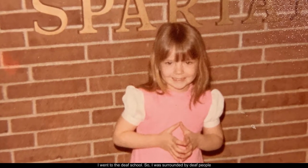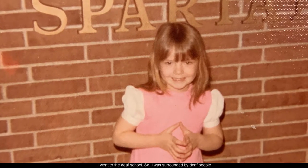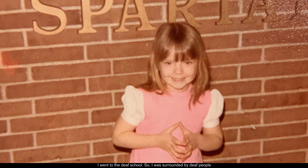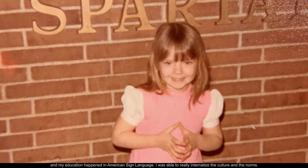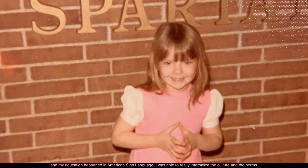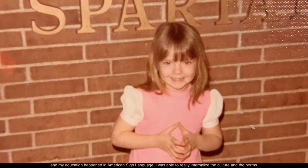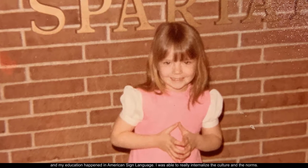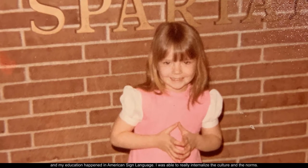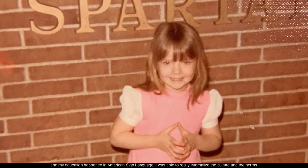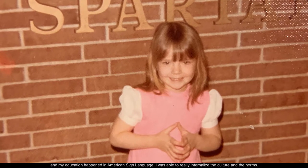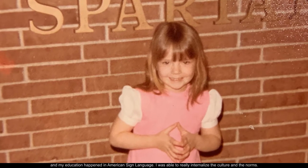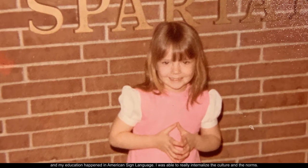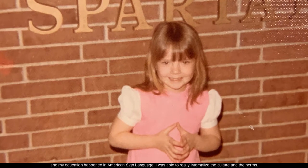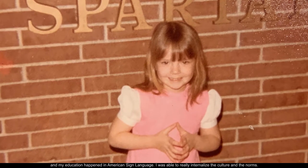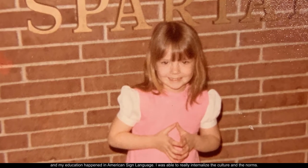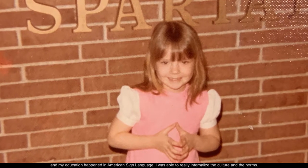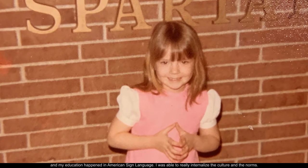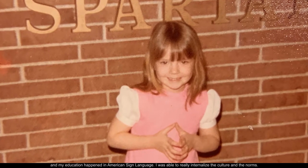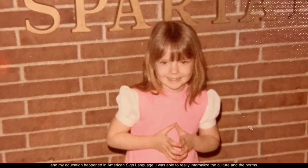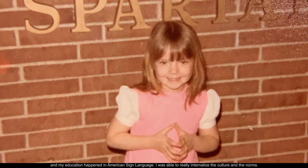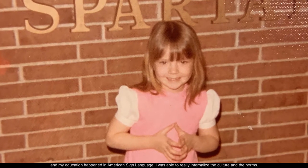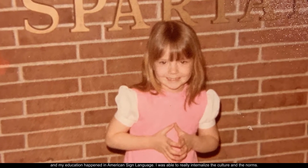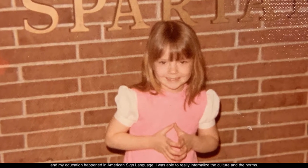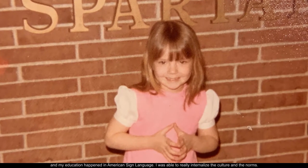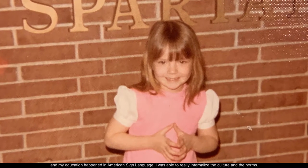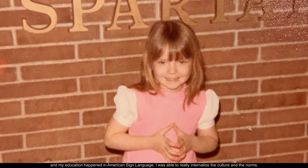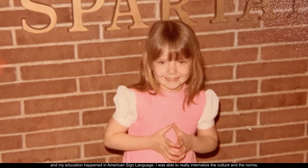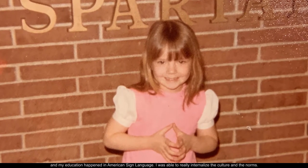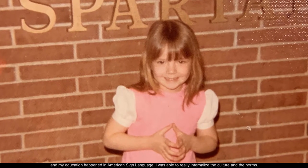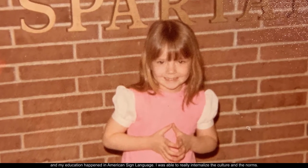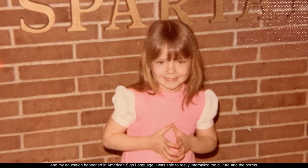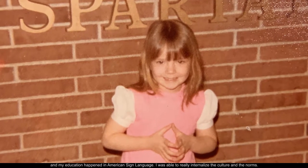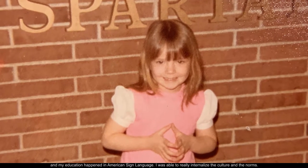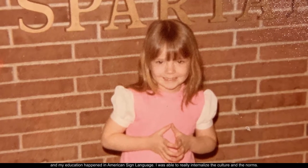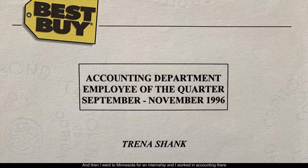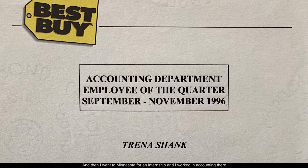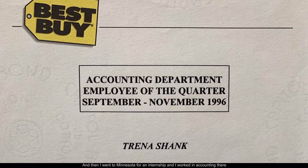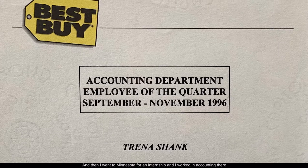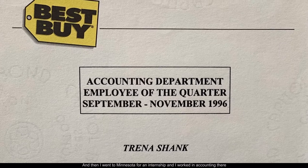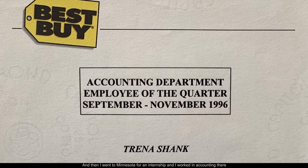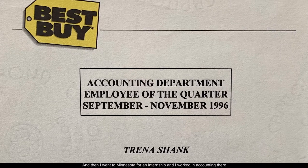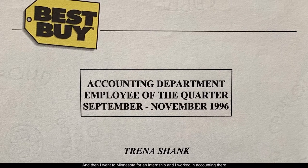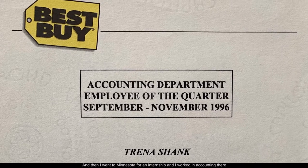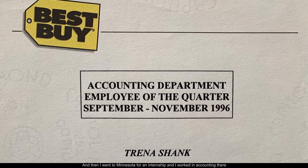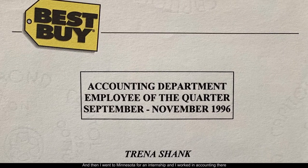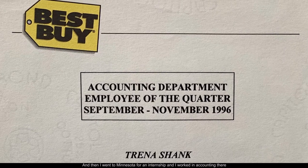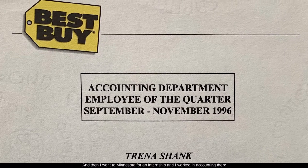deaf people and my education happened in American Sign Language. I was able to really internalize the culture and the norms and then I went to Minnesota for an internship and I worked